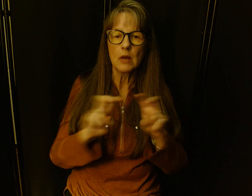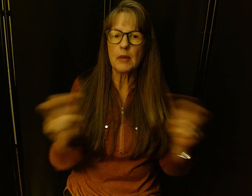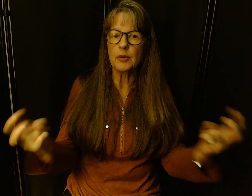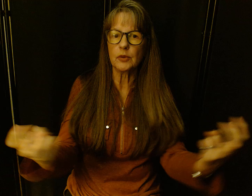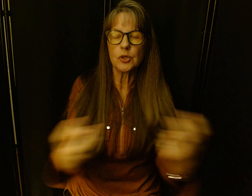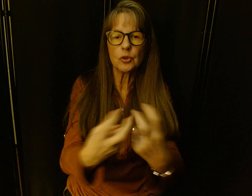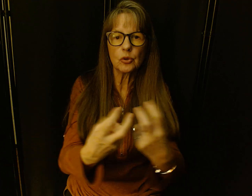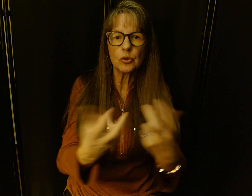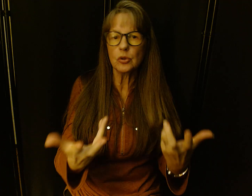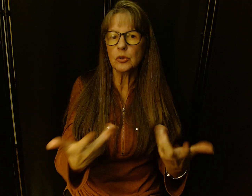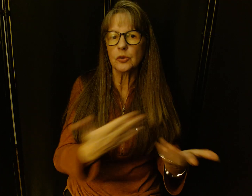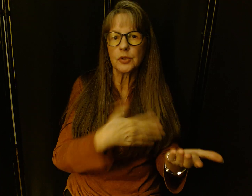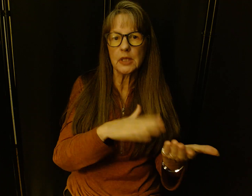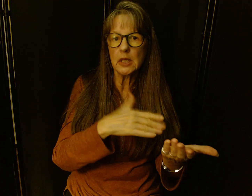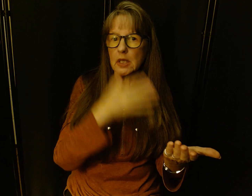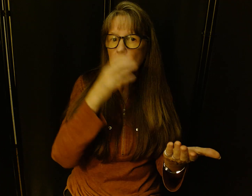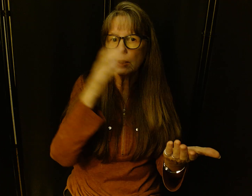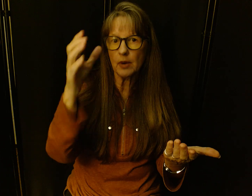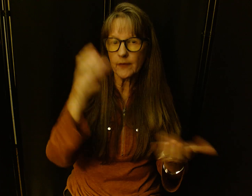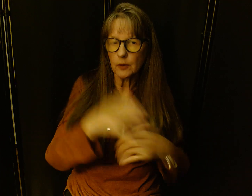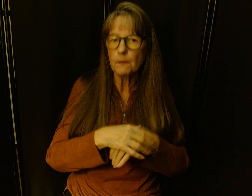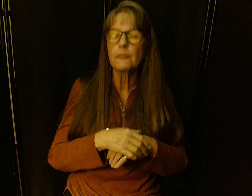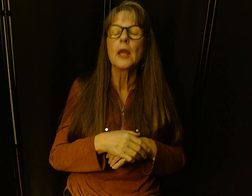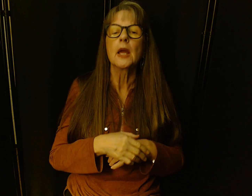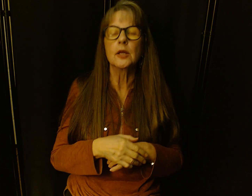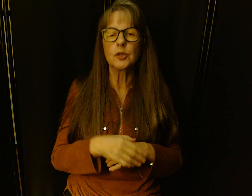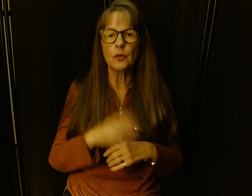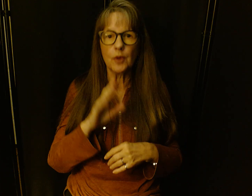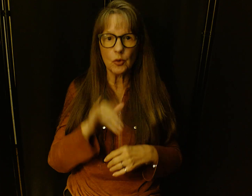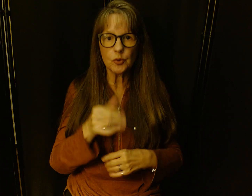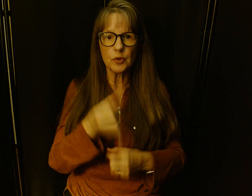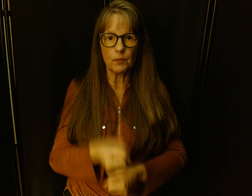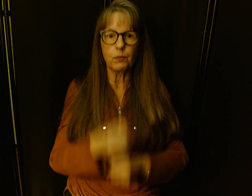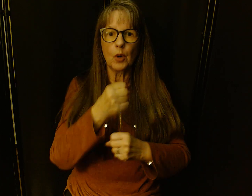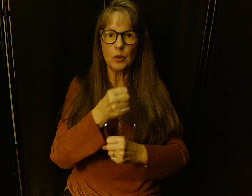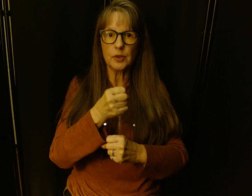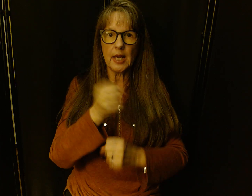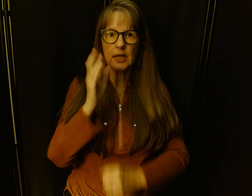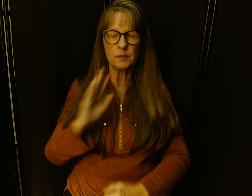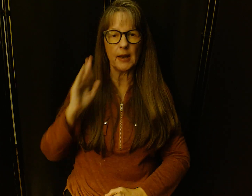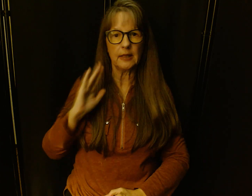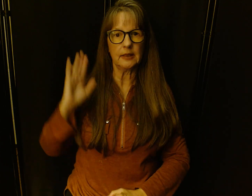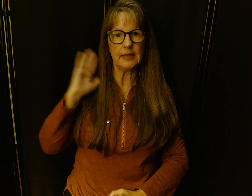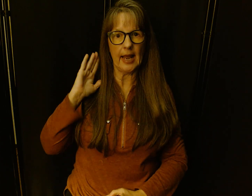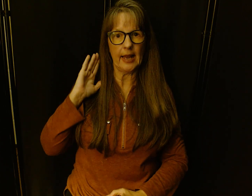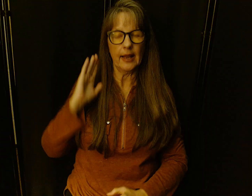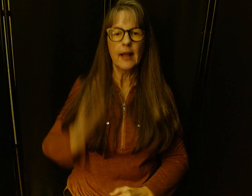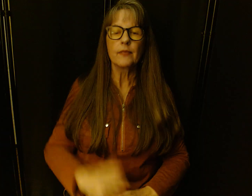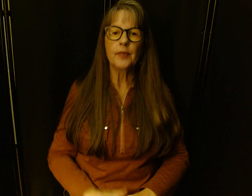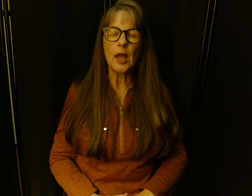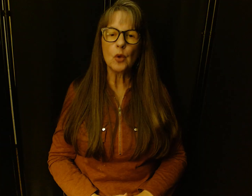they're in a circle and they're singing, whatever. And so those were the protests back in the day. They